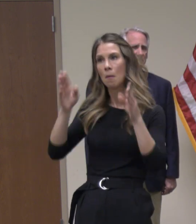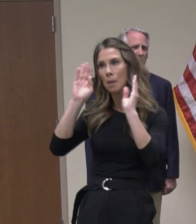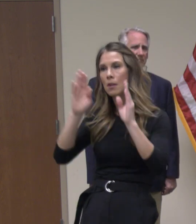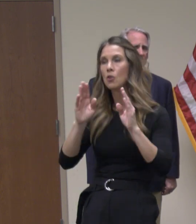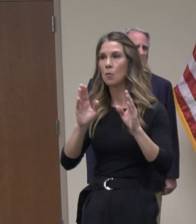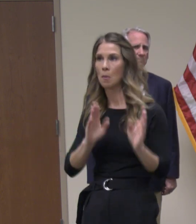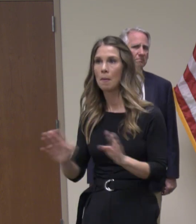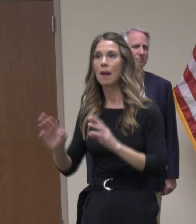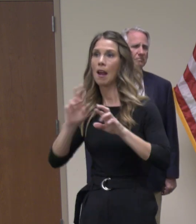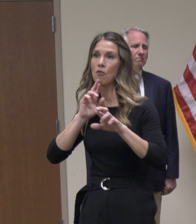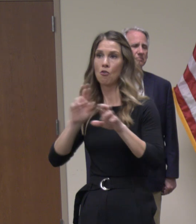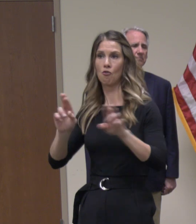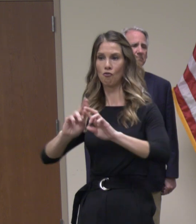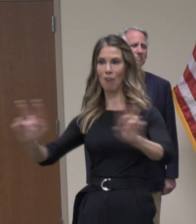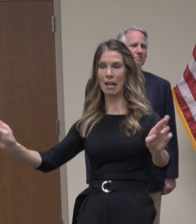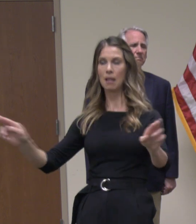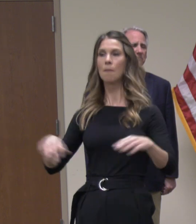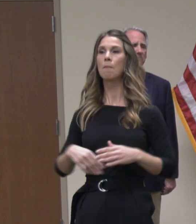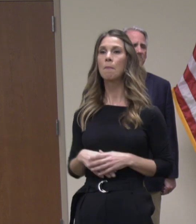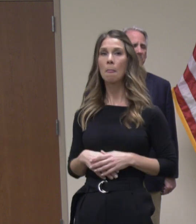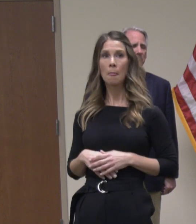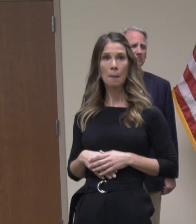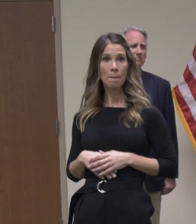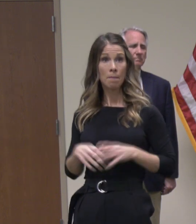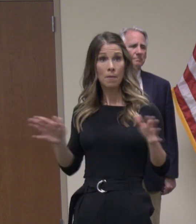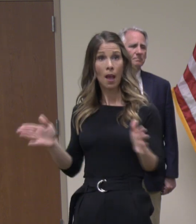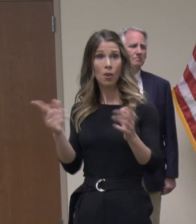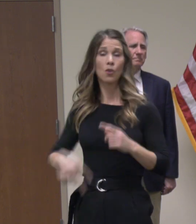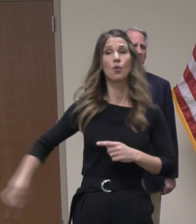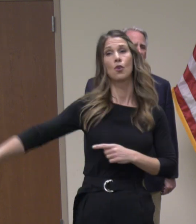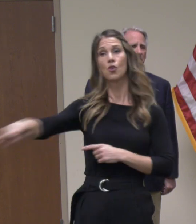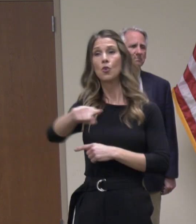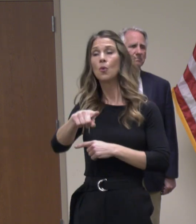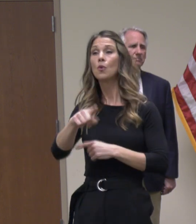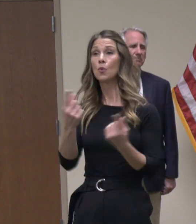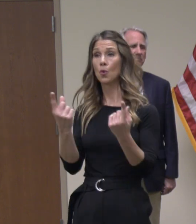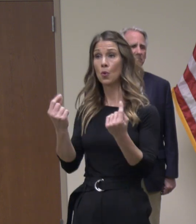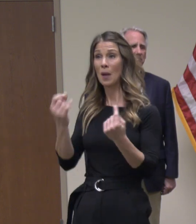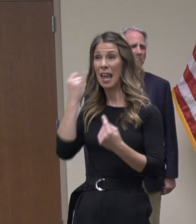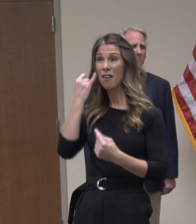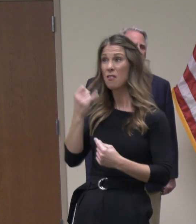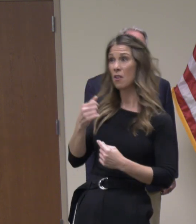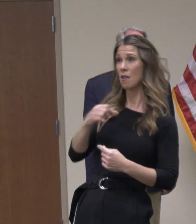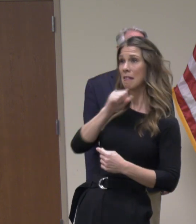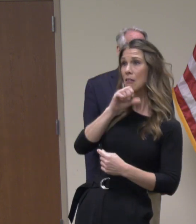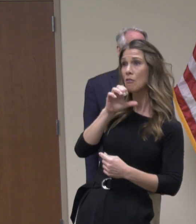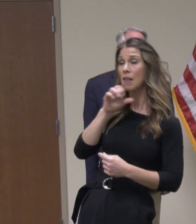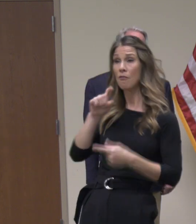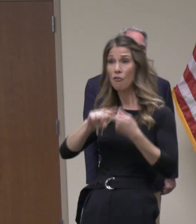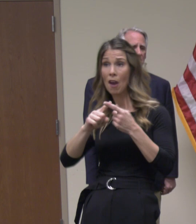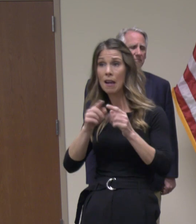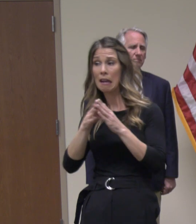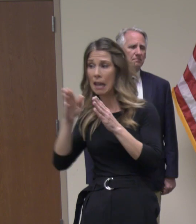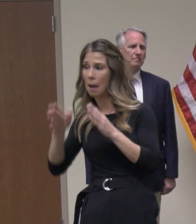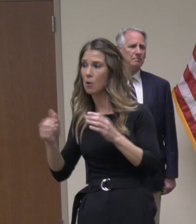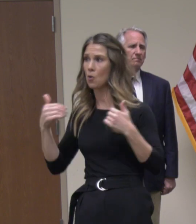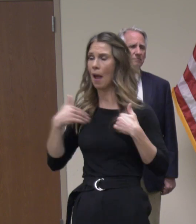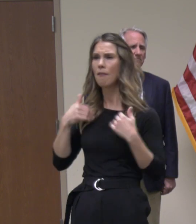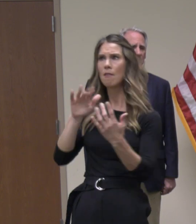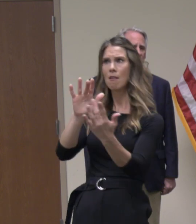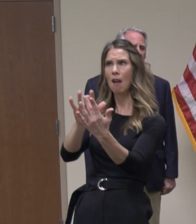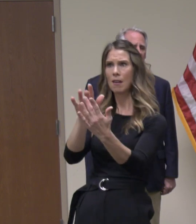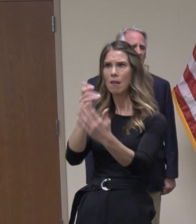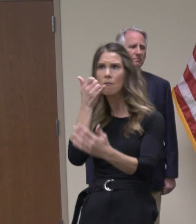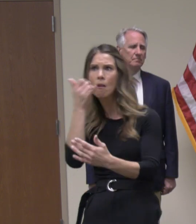responding. I encourage you to remember others during this time. Reach out to your elderly friends and neighbors to check on their well-being and offer